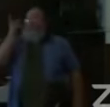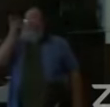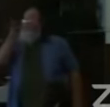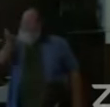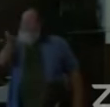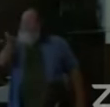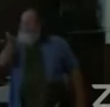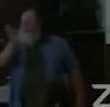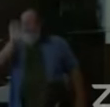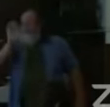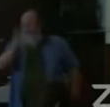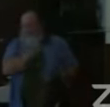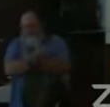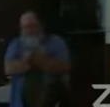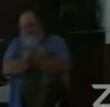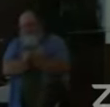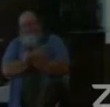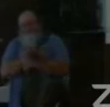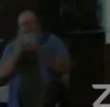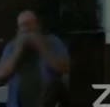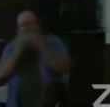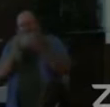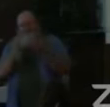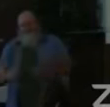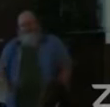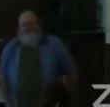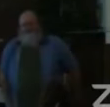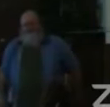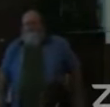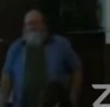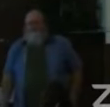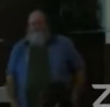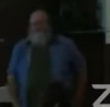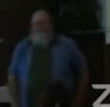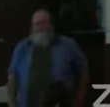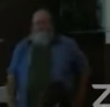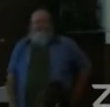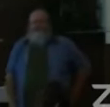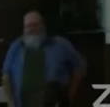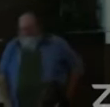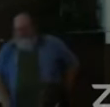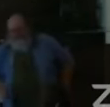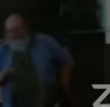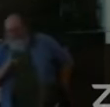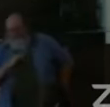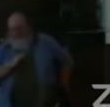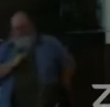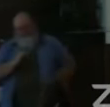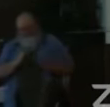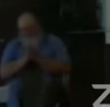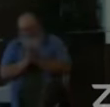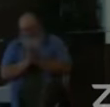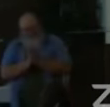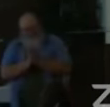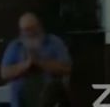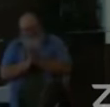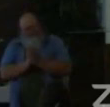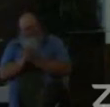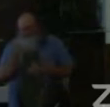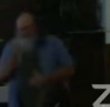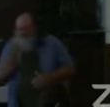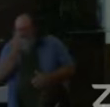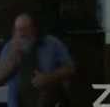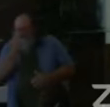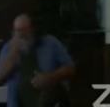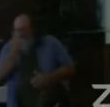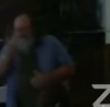pray. And Lord, I thank you for everyone that's here today. Lord, I pray that you would minister to them. Lord, I pray that they not just hear your word and forget it tomorrow